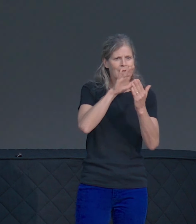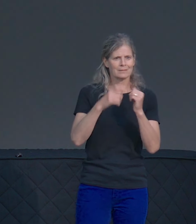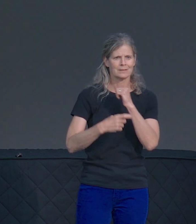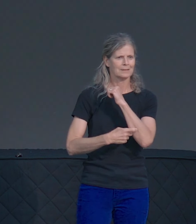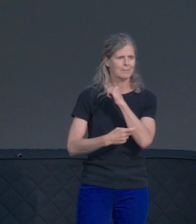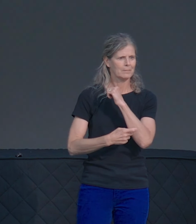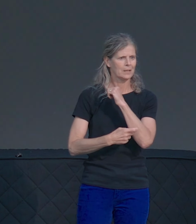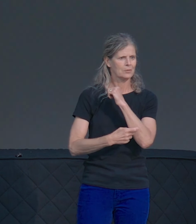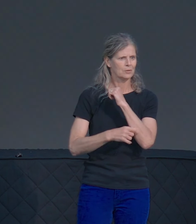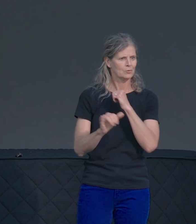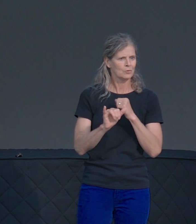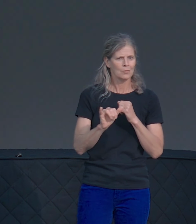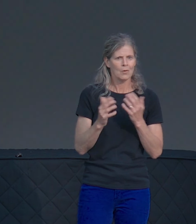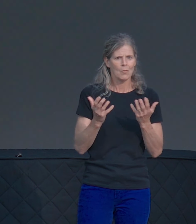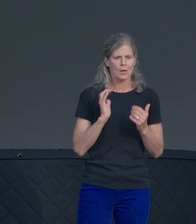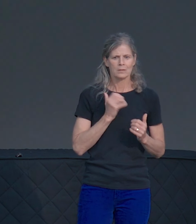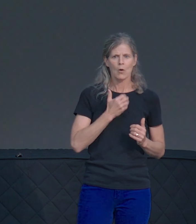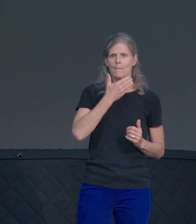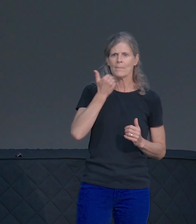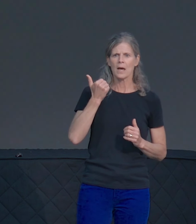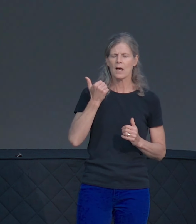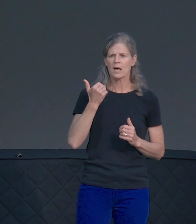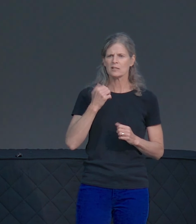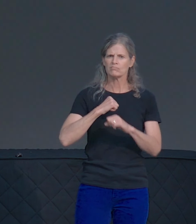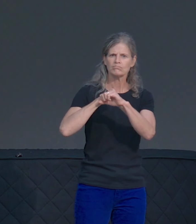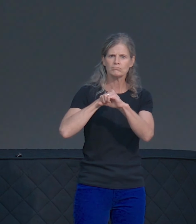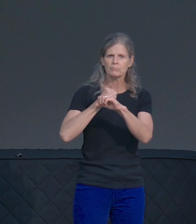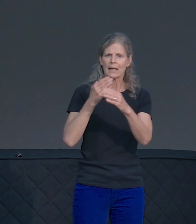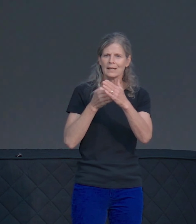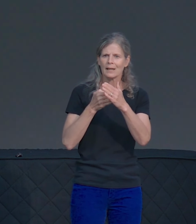sin. What is our best weapon against temptation?